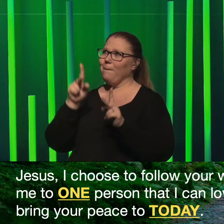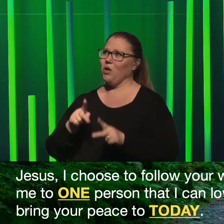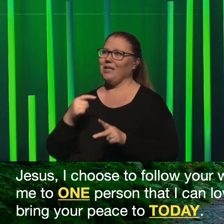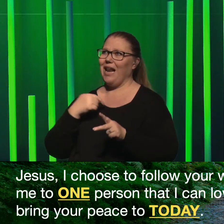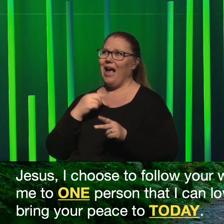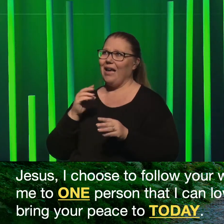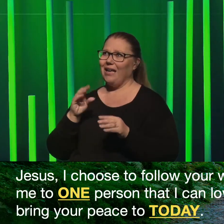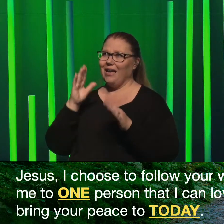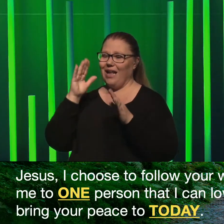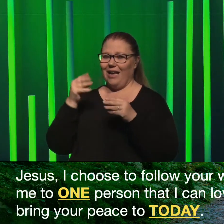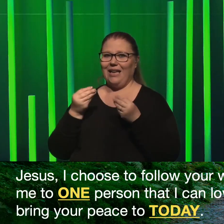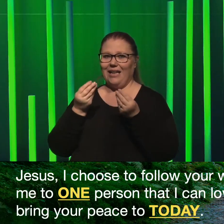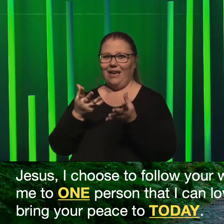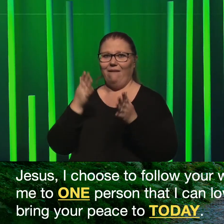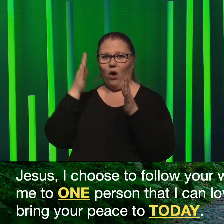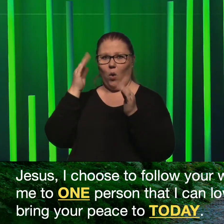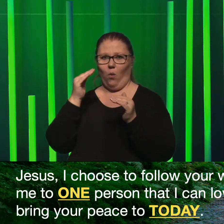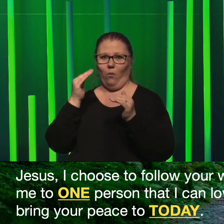peace to today.